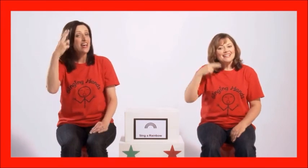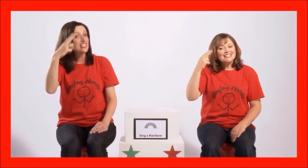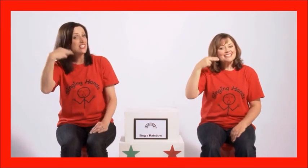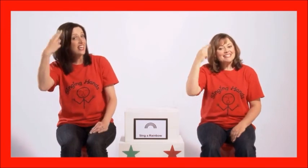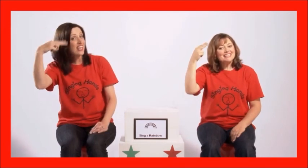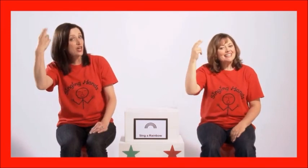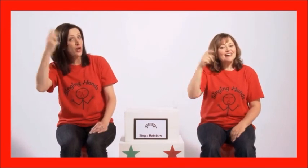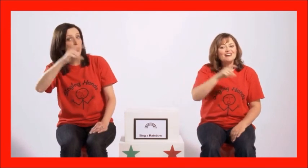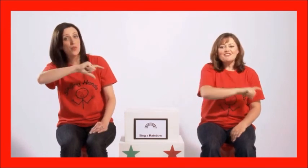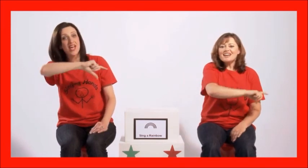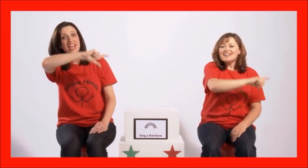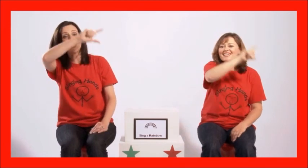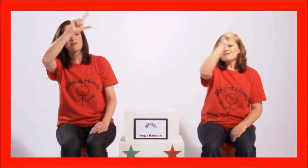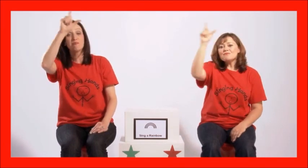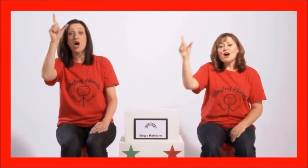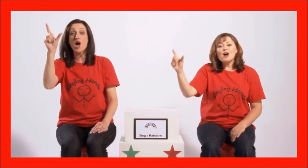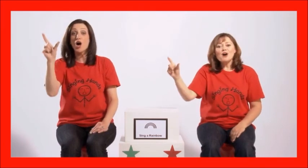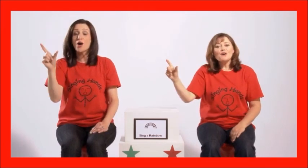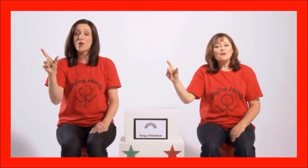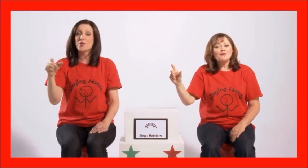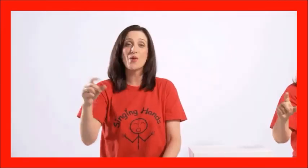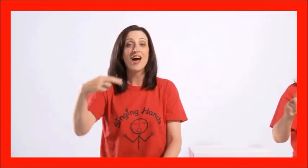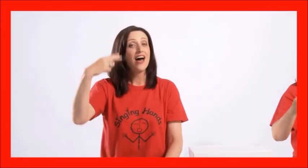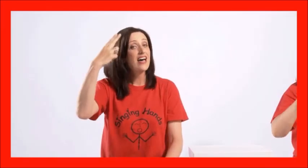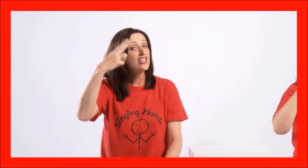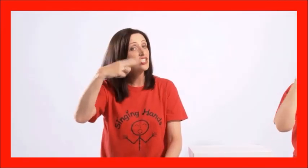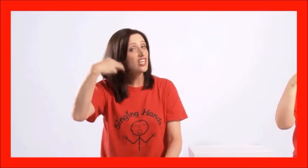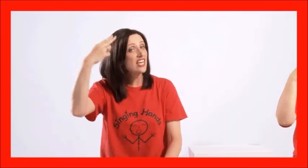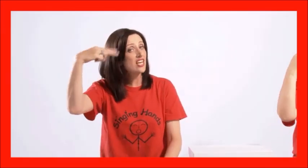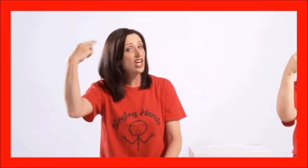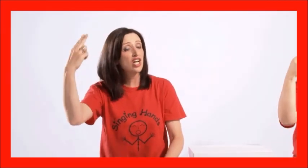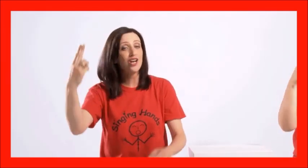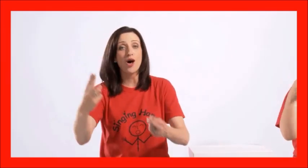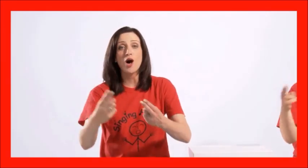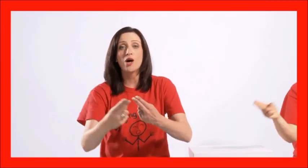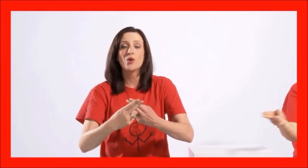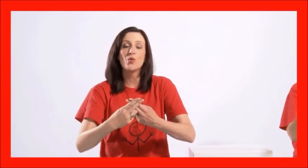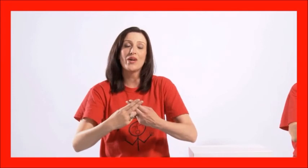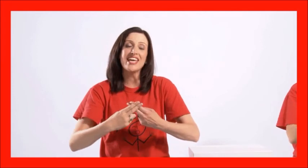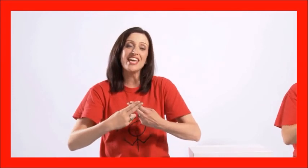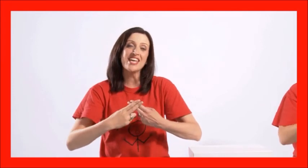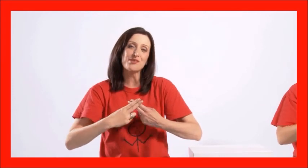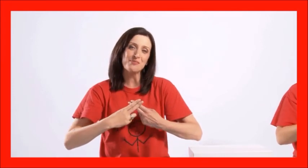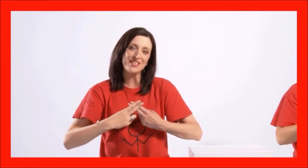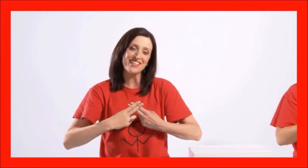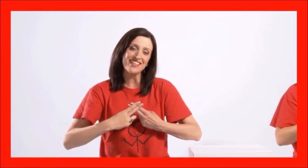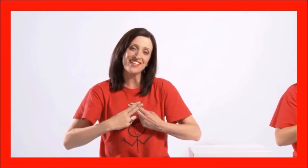sing a rainbow, sing along with me